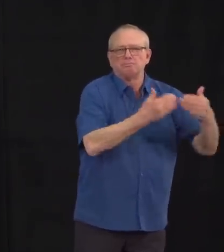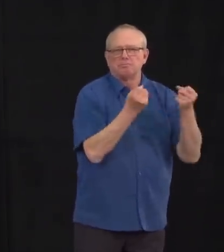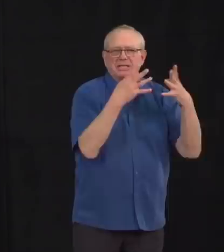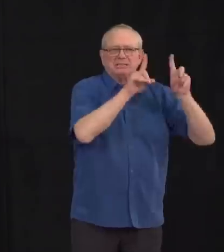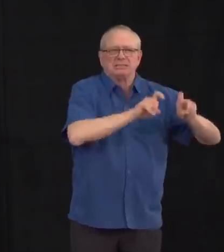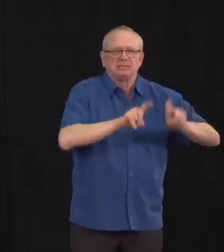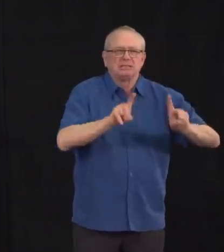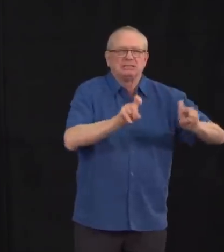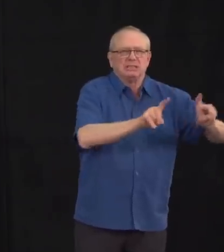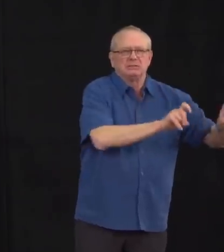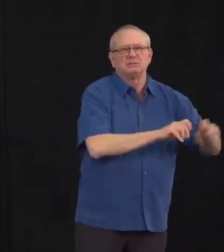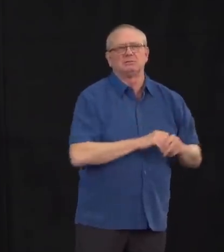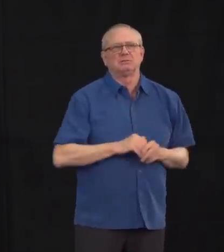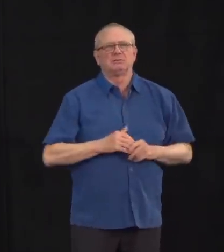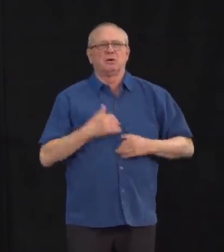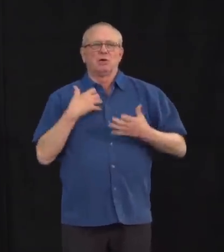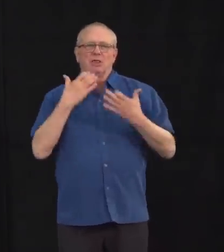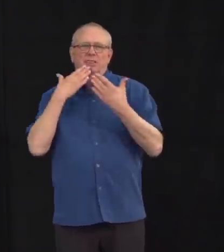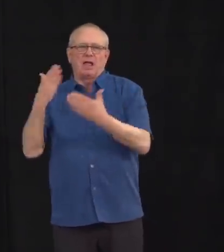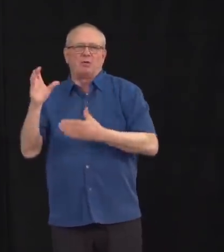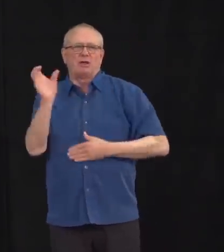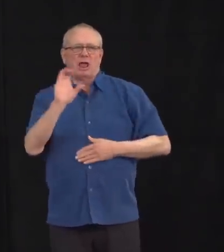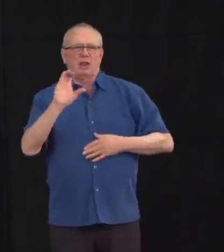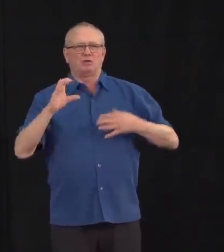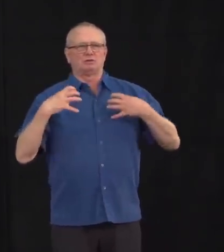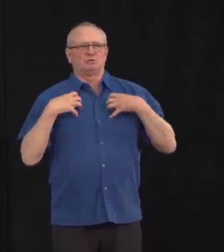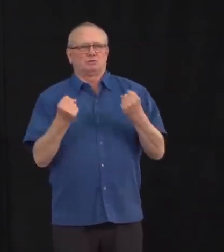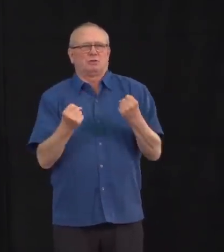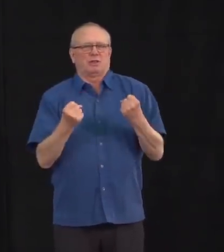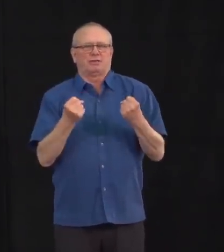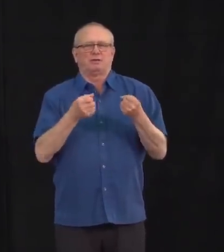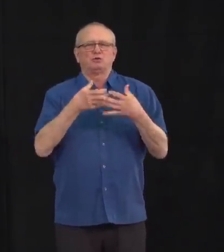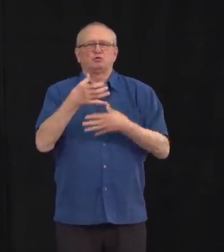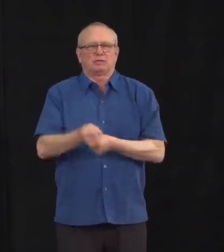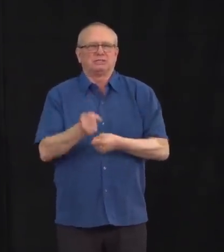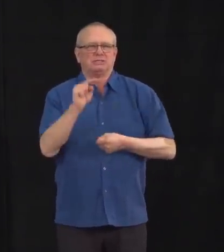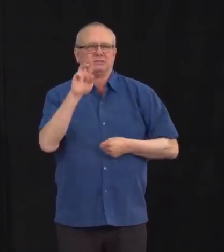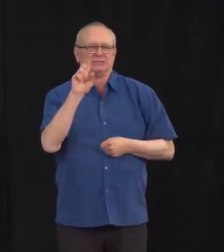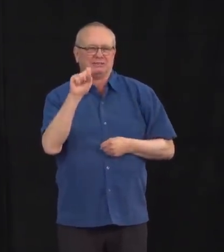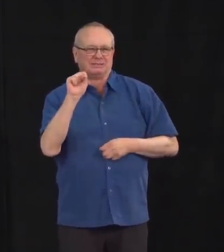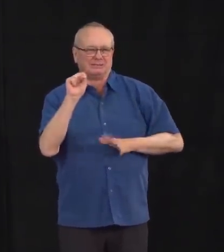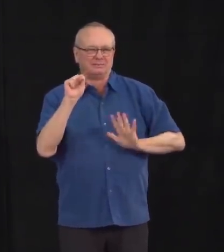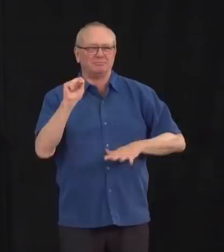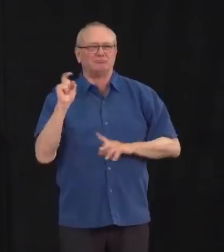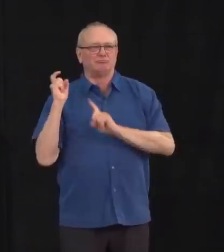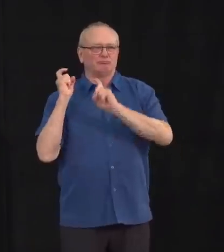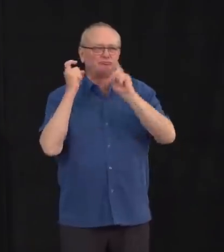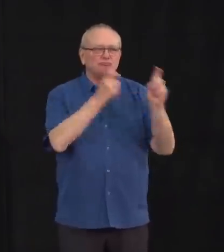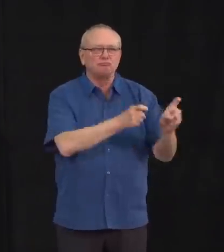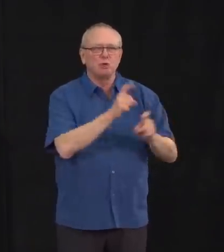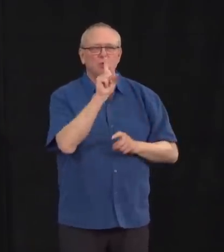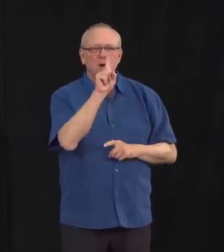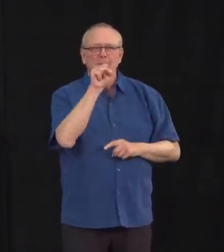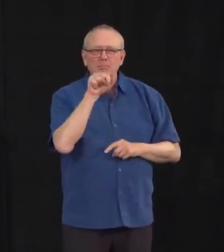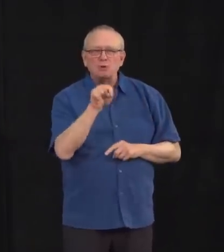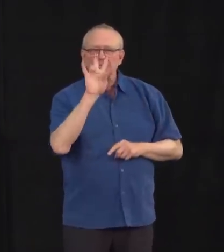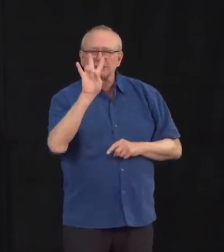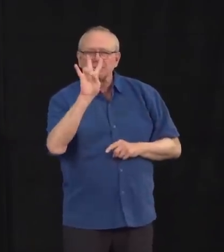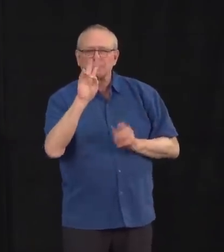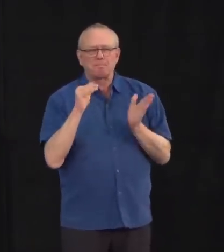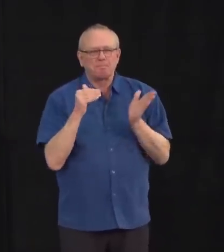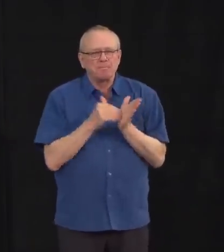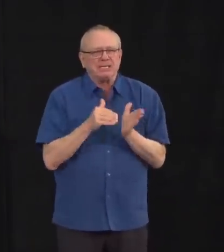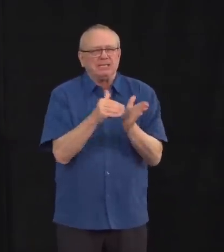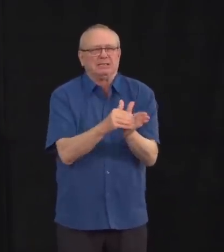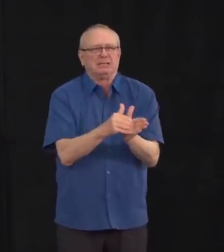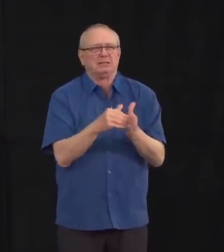million towards this new equipment. It's a generous show of support for all Albertans during this very challenging time. Together,